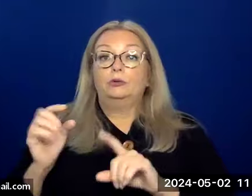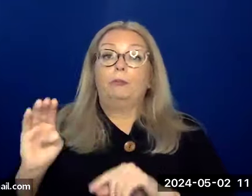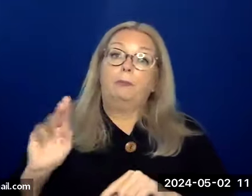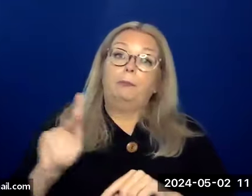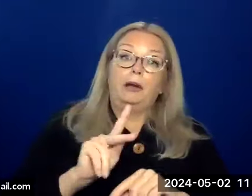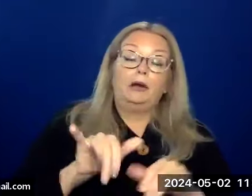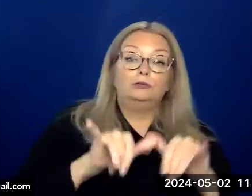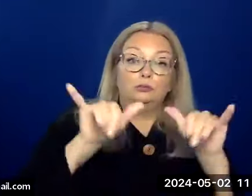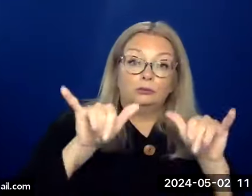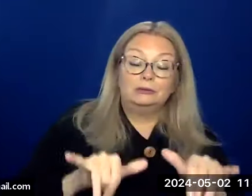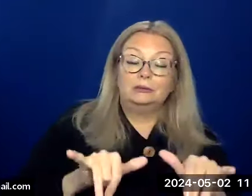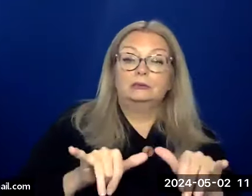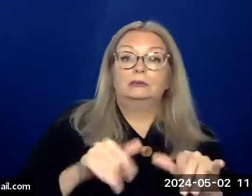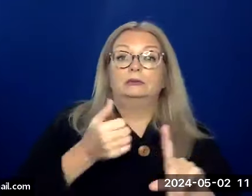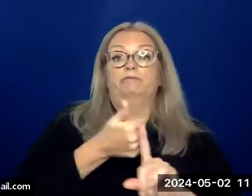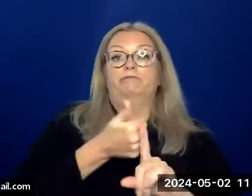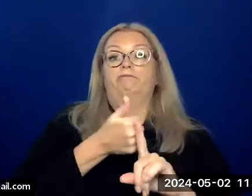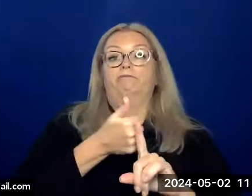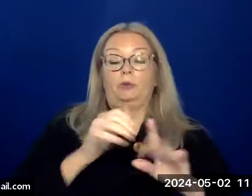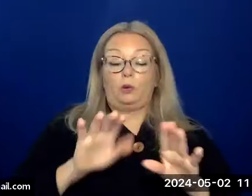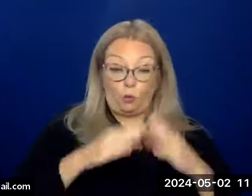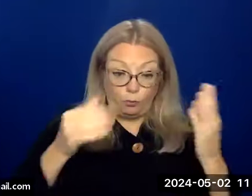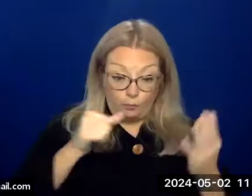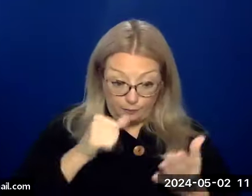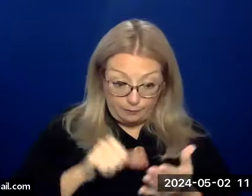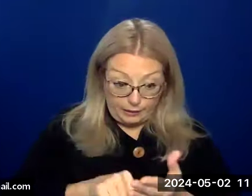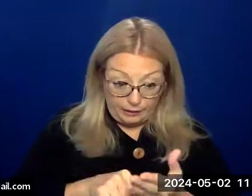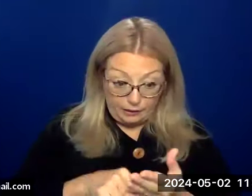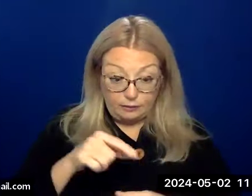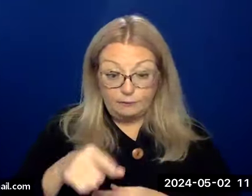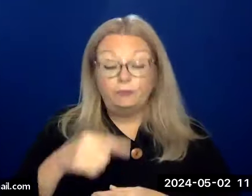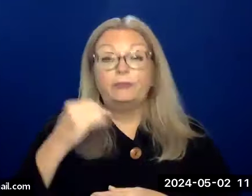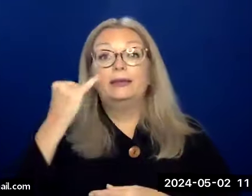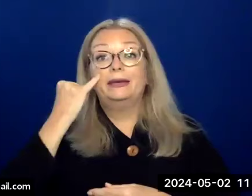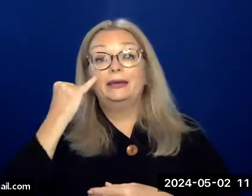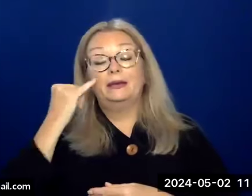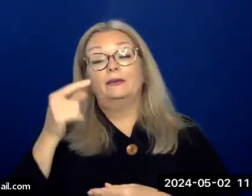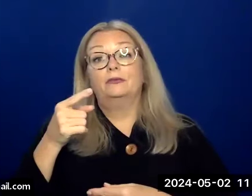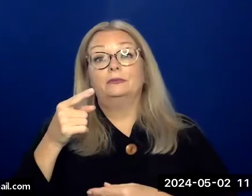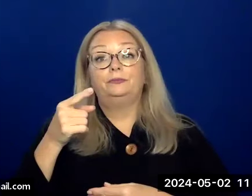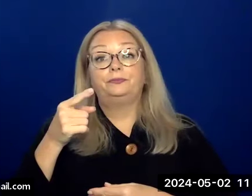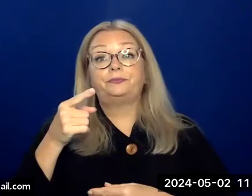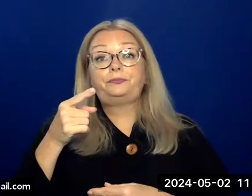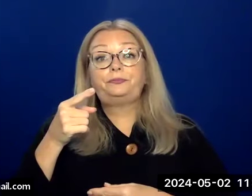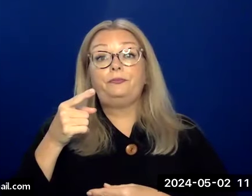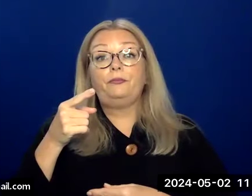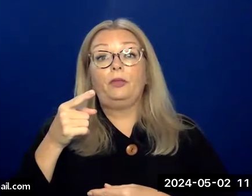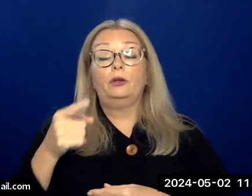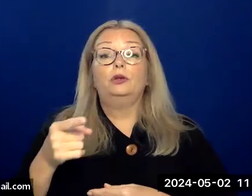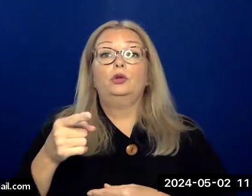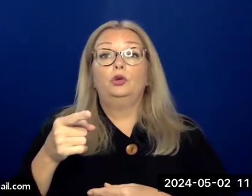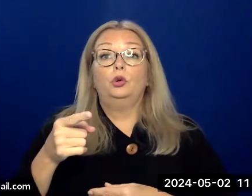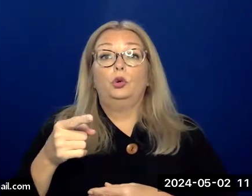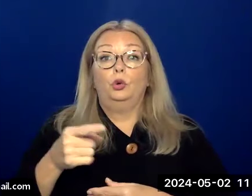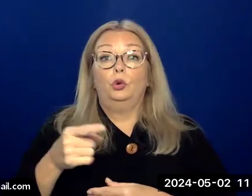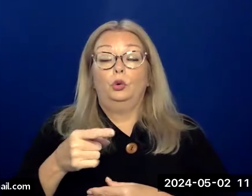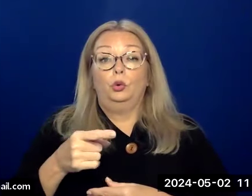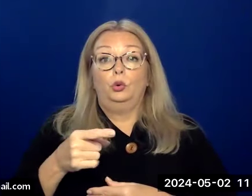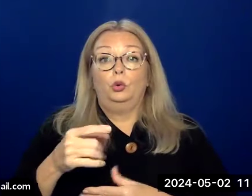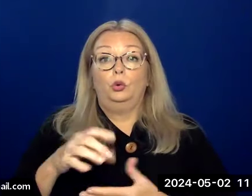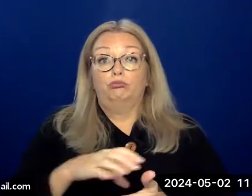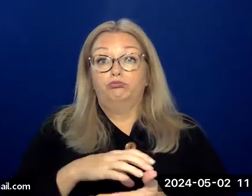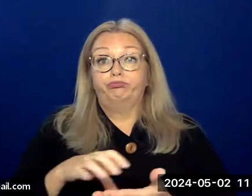where, they open the mail, and if you guys have cashed the check or money order, you should